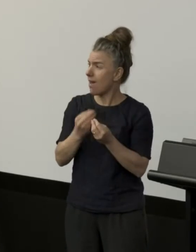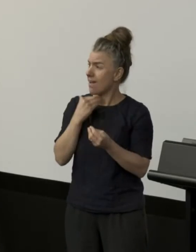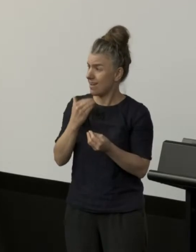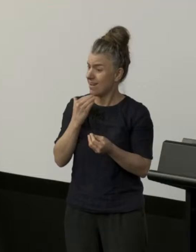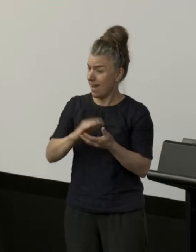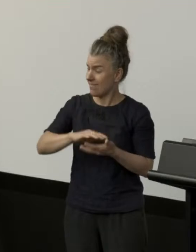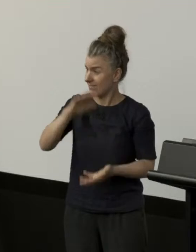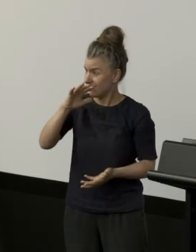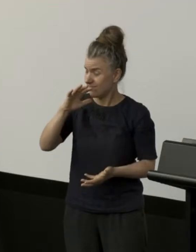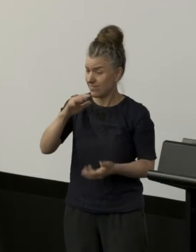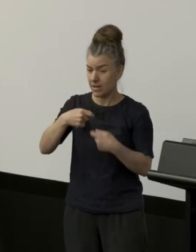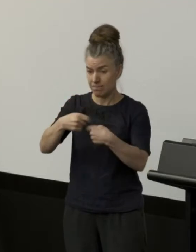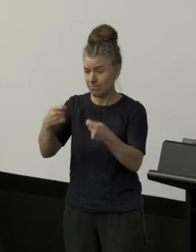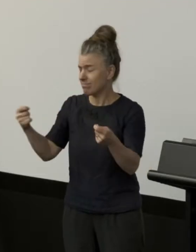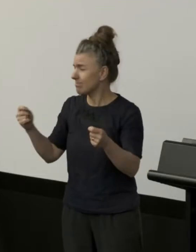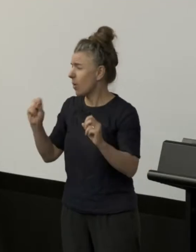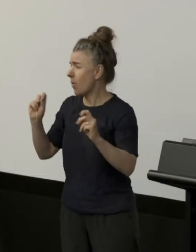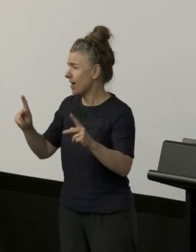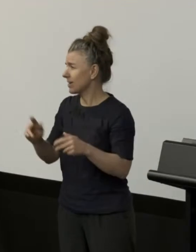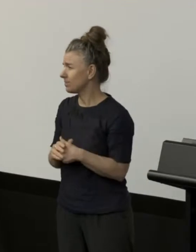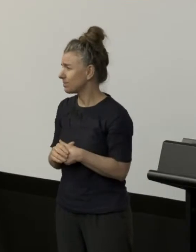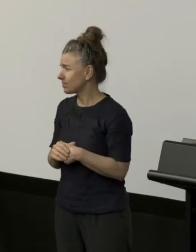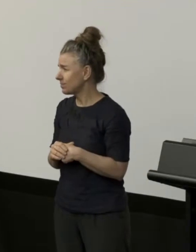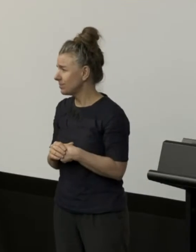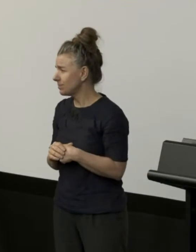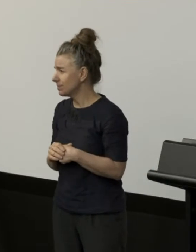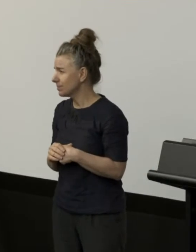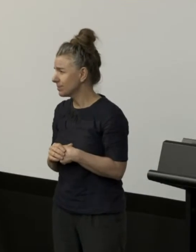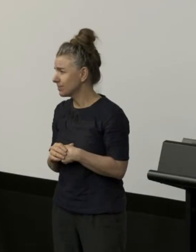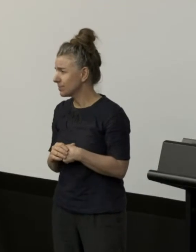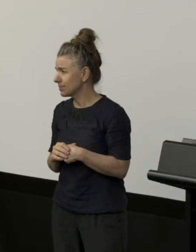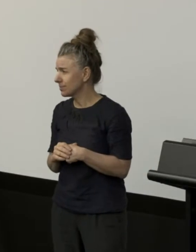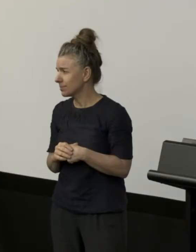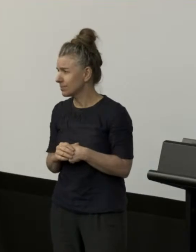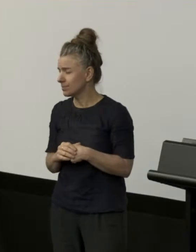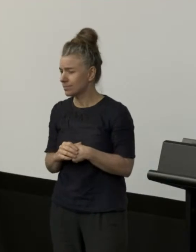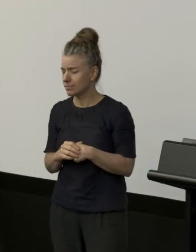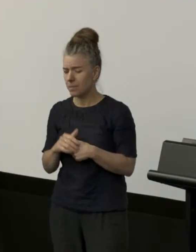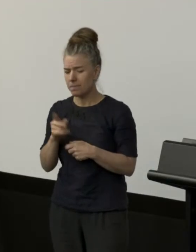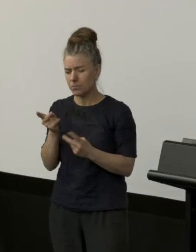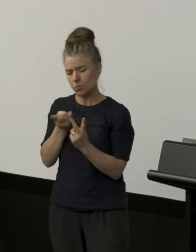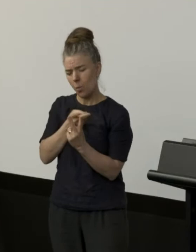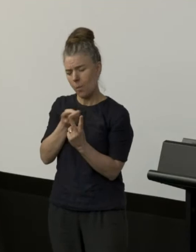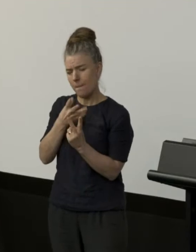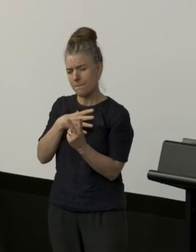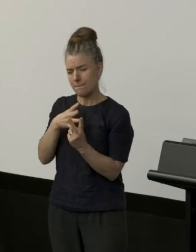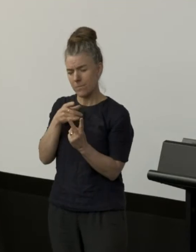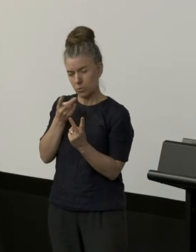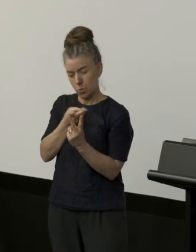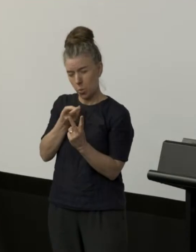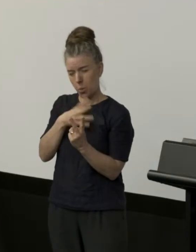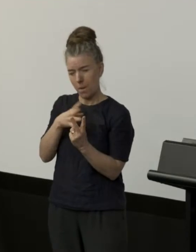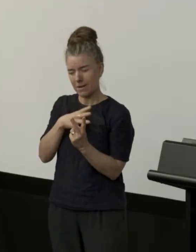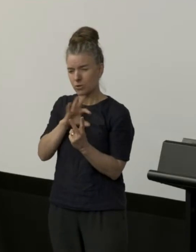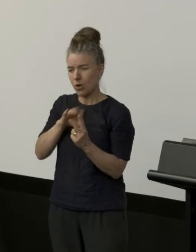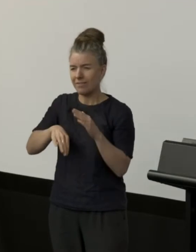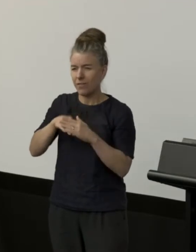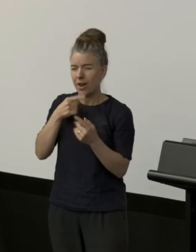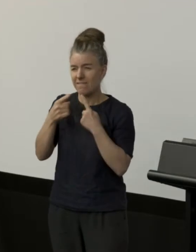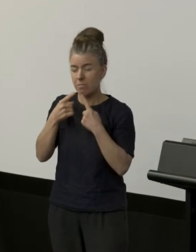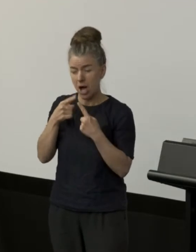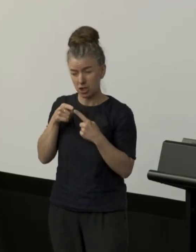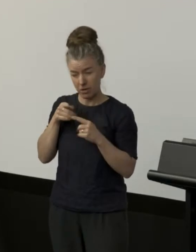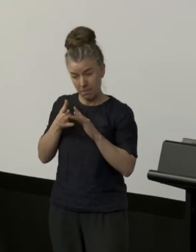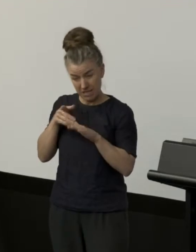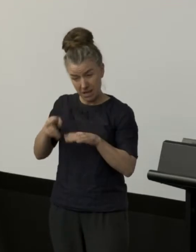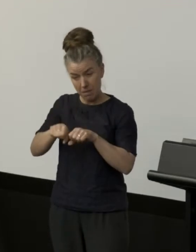supply in jeopardy. By failing to disclose critical information, that they had symptoms, that they met with a friend, did these women break any laws? No, they